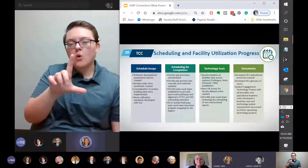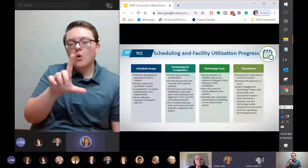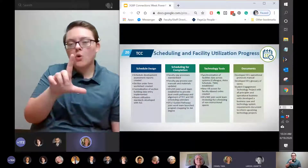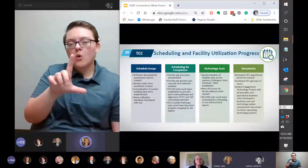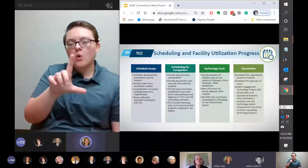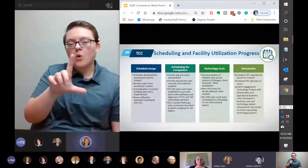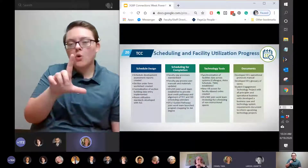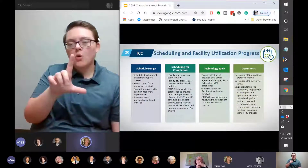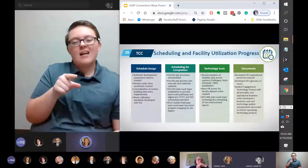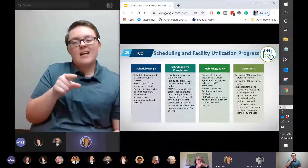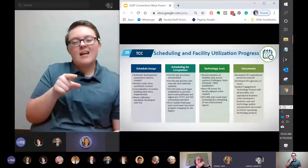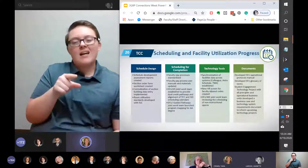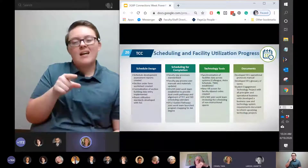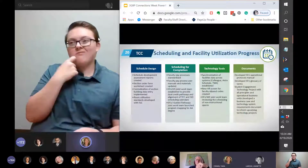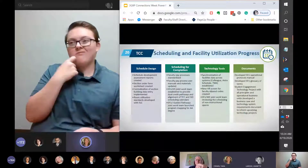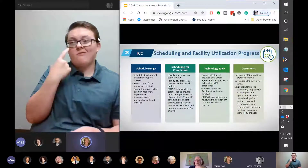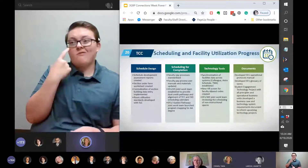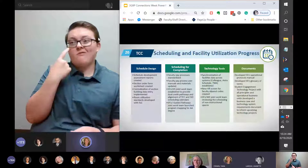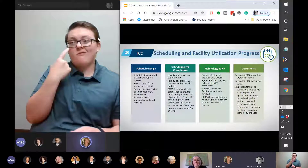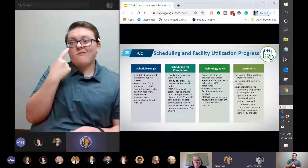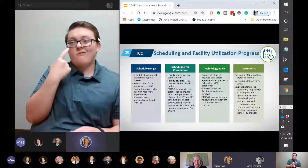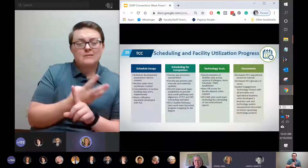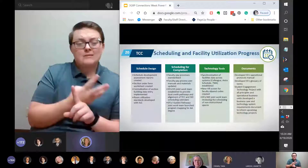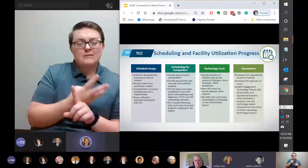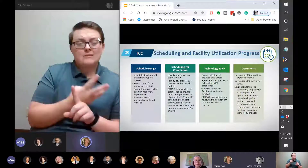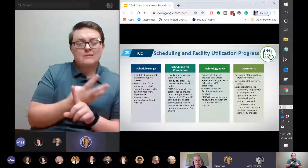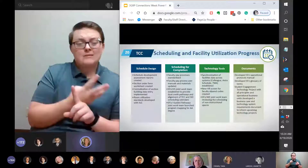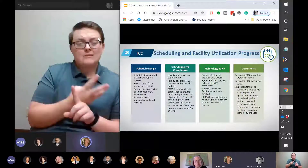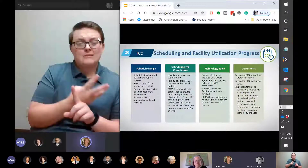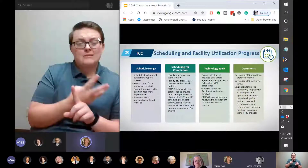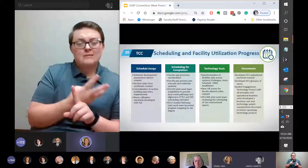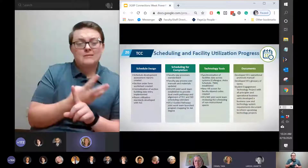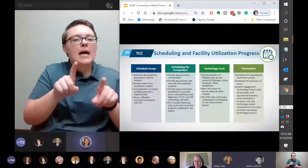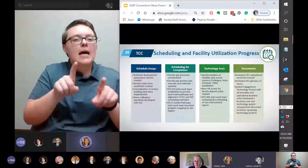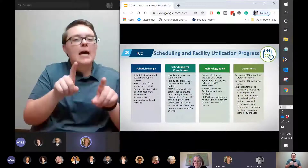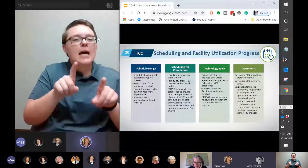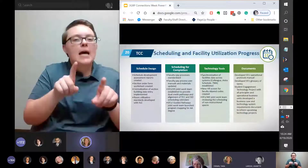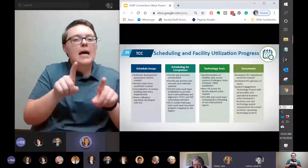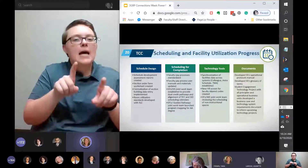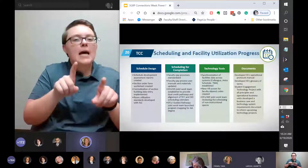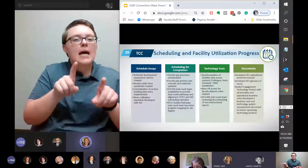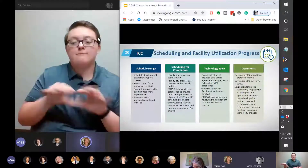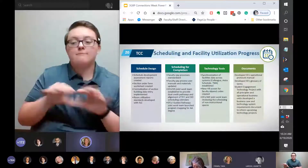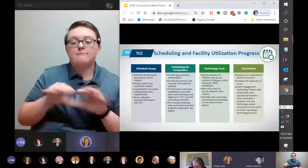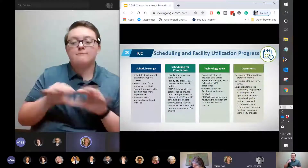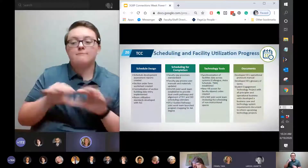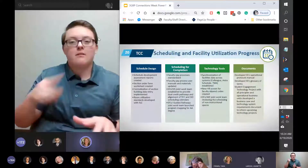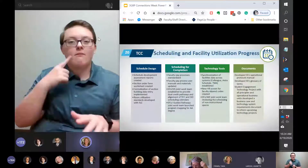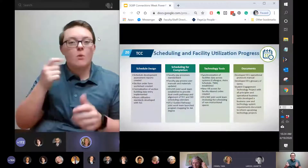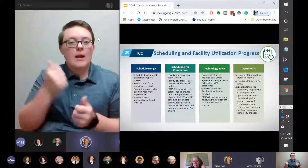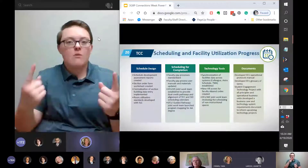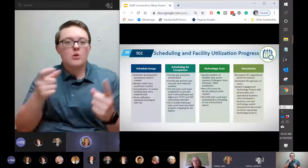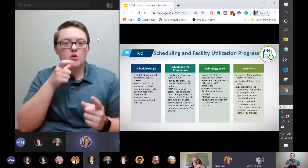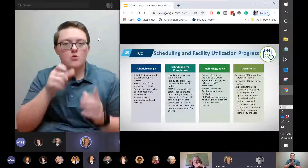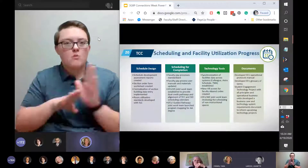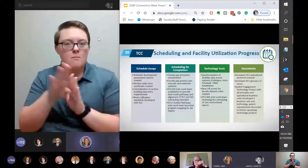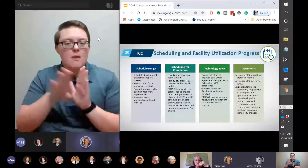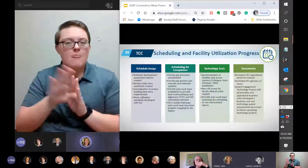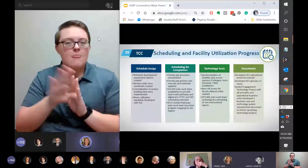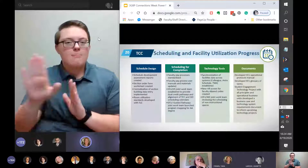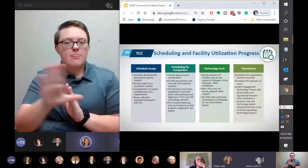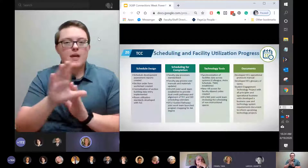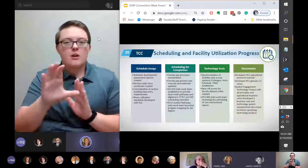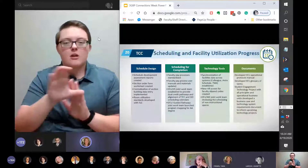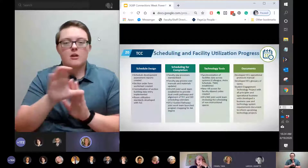for the last 6 months or so, and we have pushed out to all the folks who do section building 2